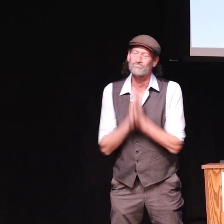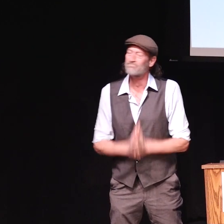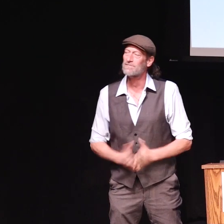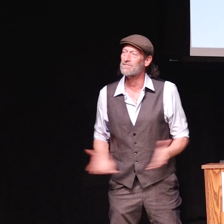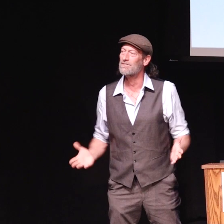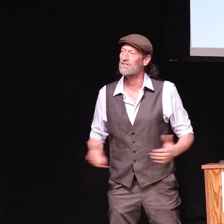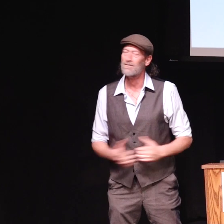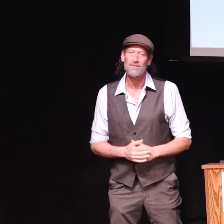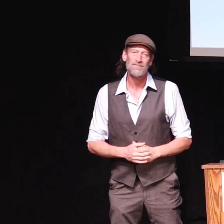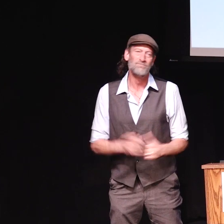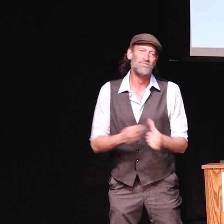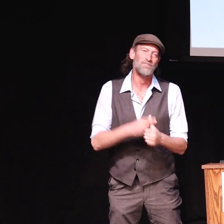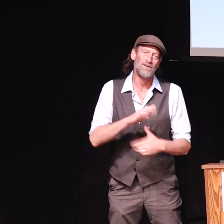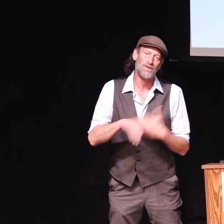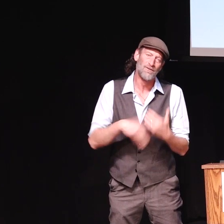Wow.